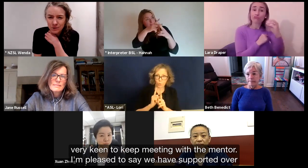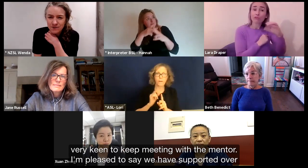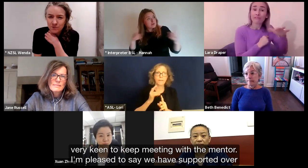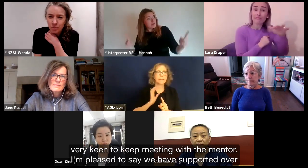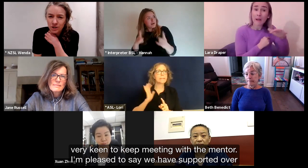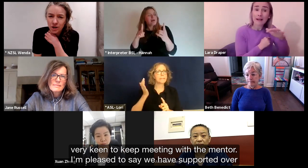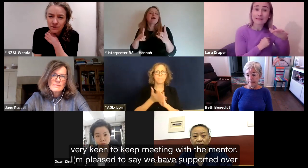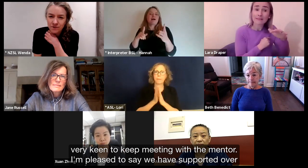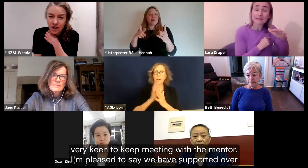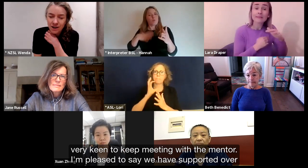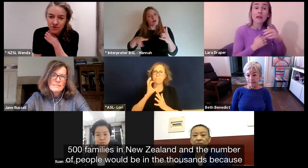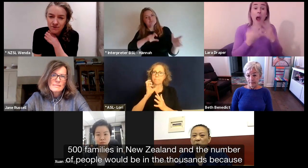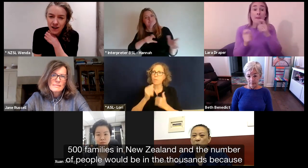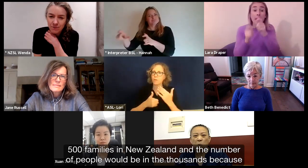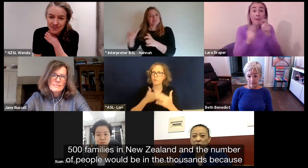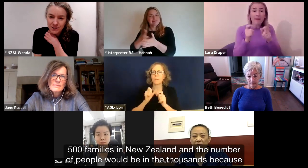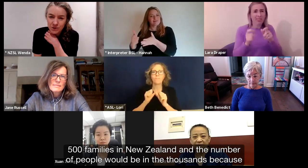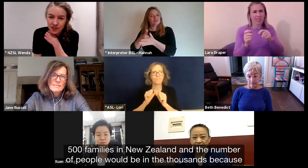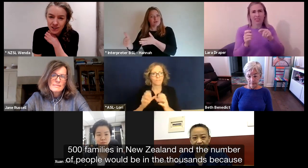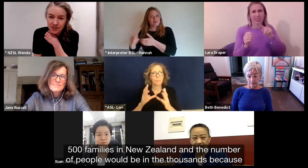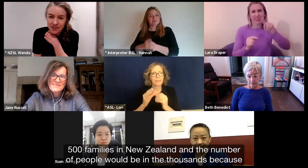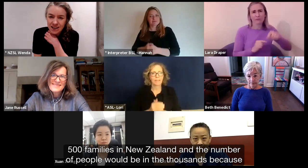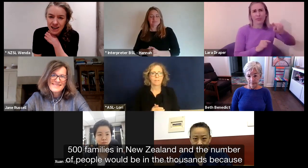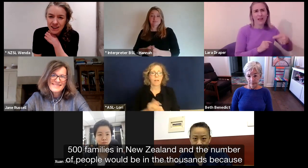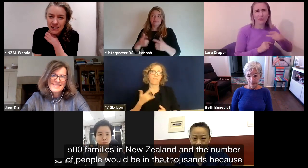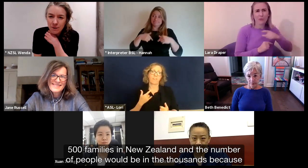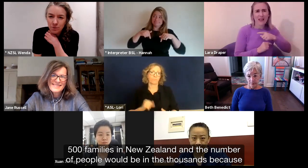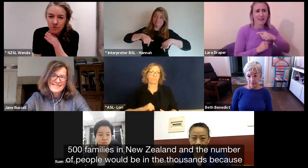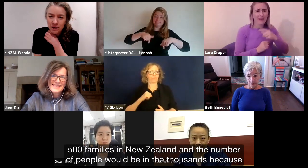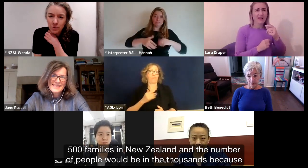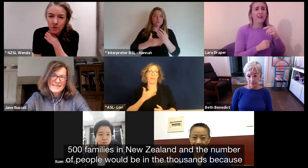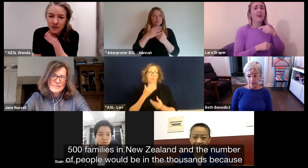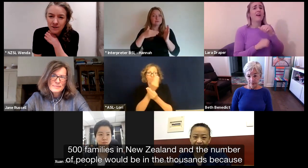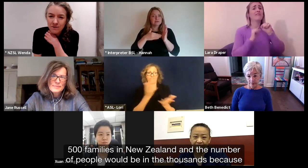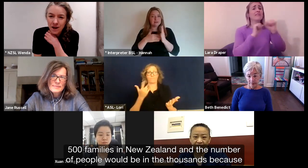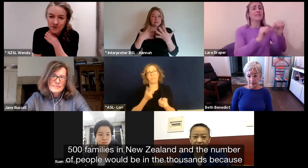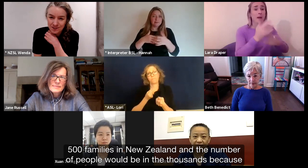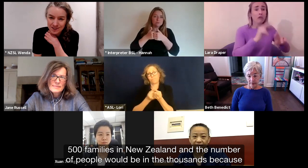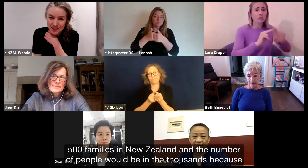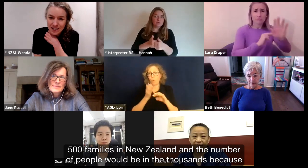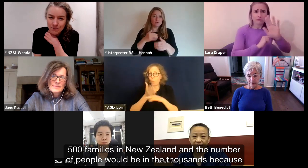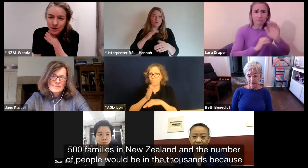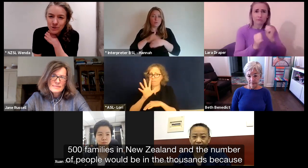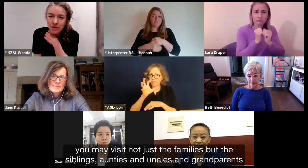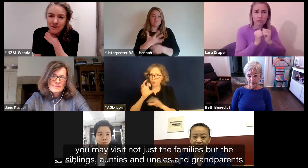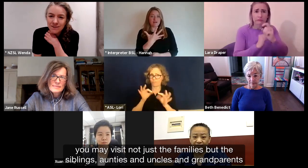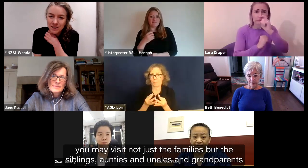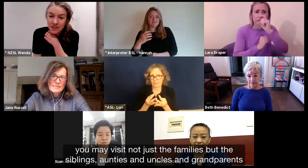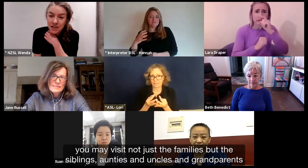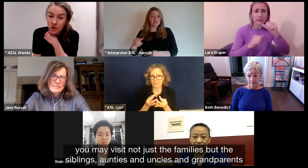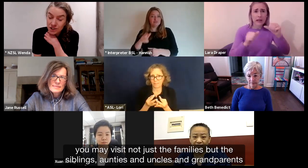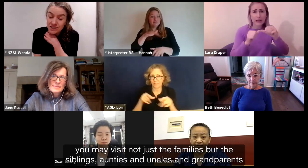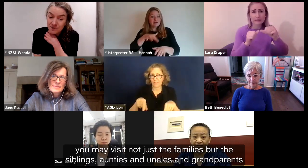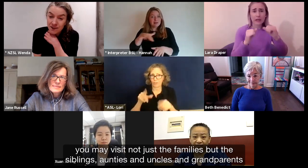to say that we've supported over 500 families in New Zealand and the number of people would be in the thousands because you may